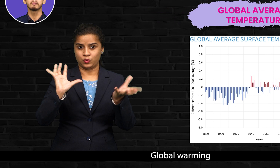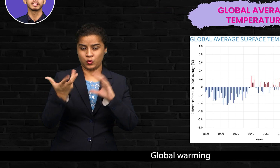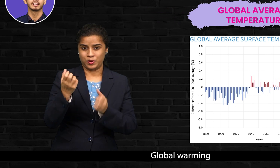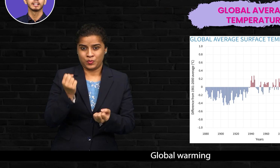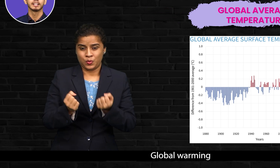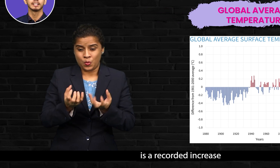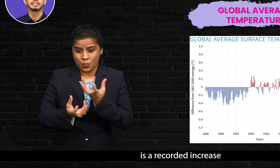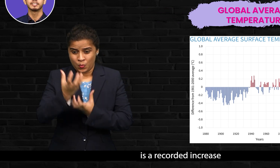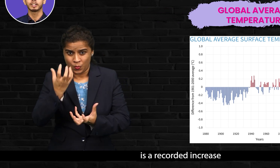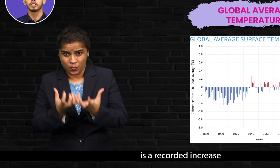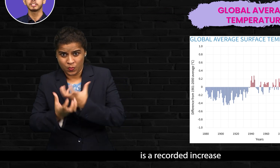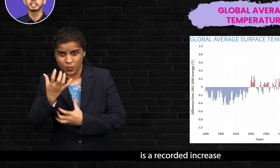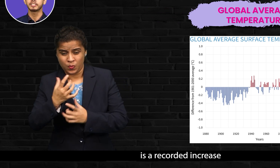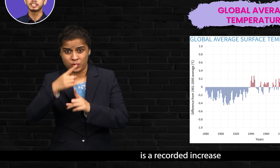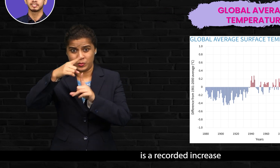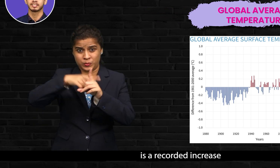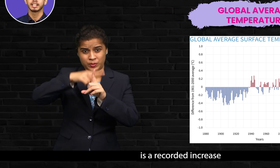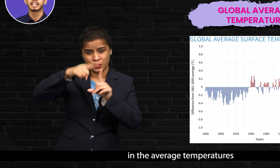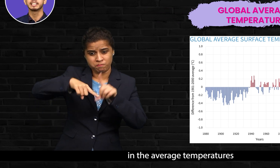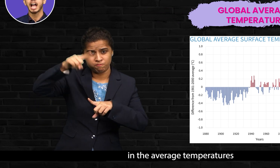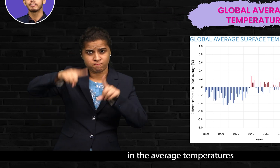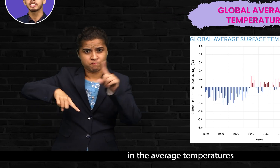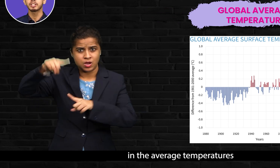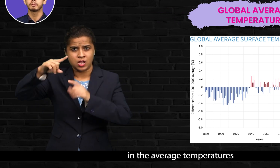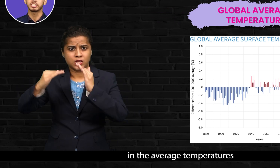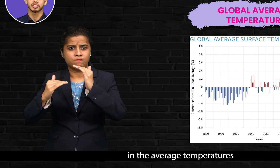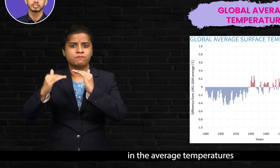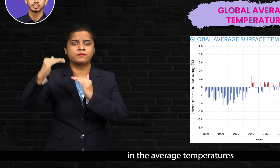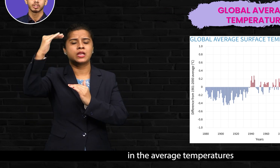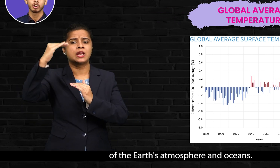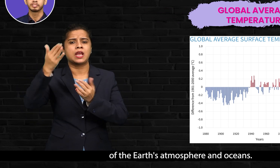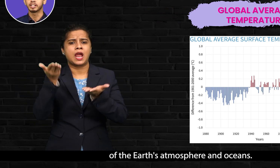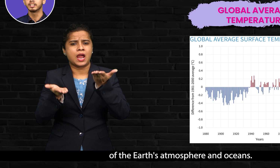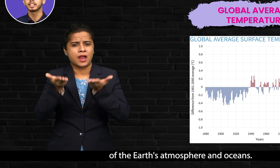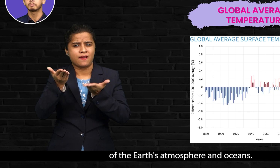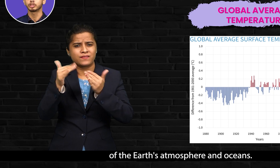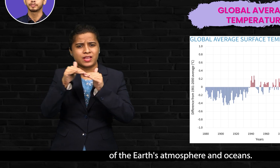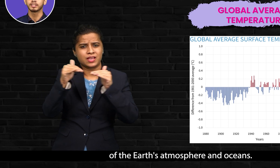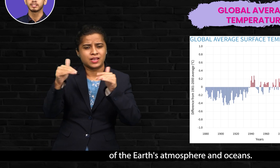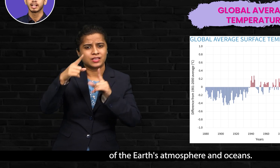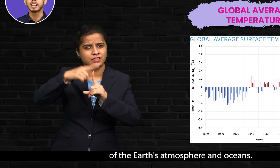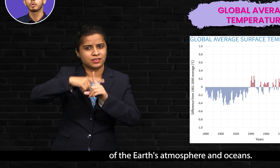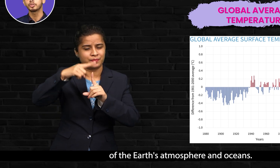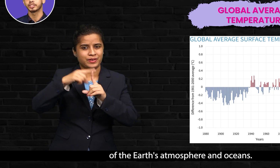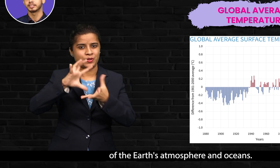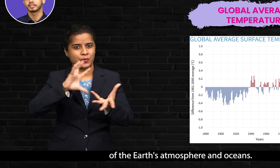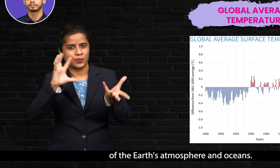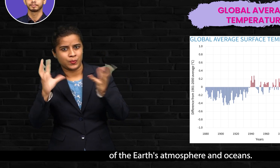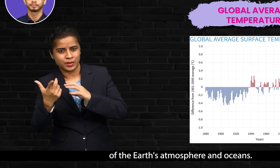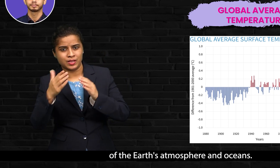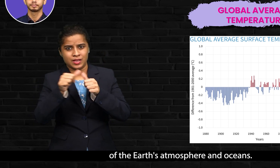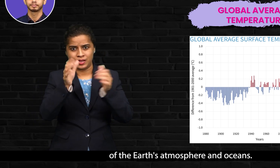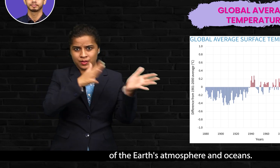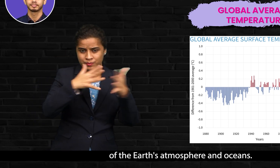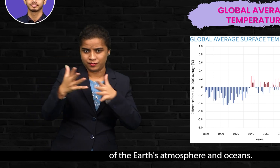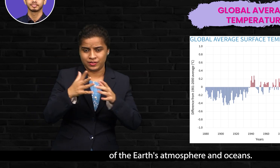Global warming is the recorded increase in the average temperatures of the Earth's atmosphere and oceans.